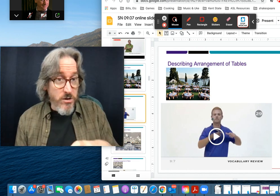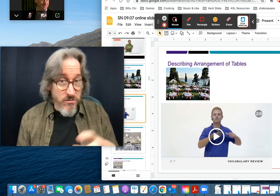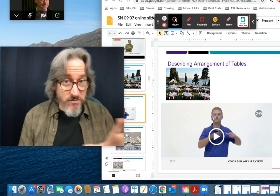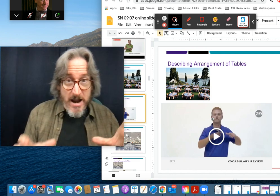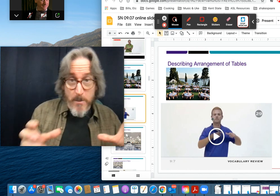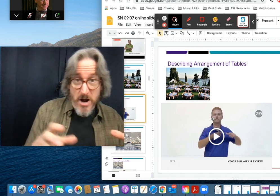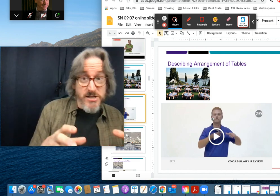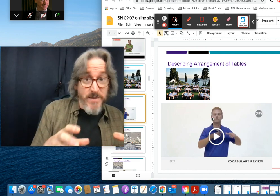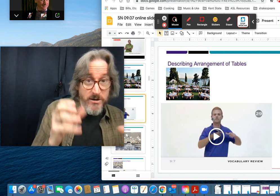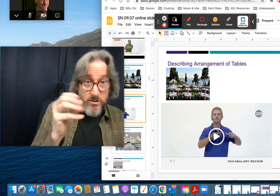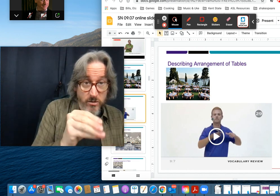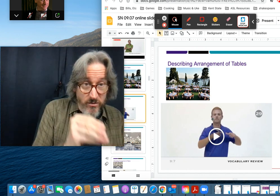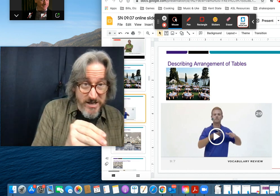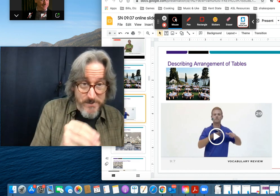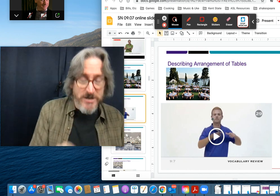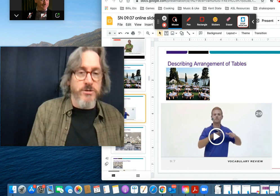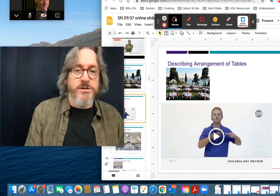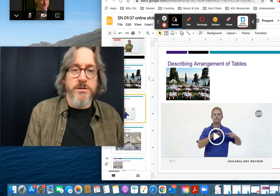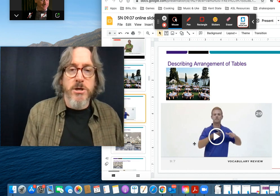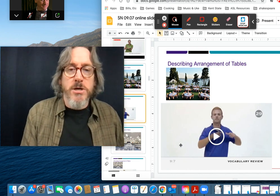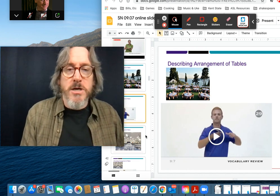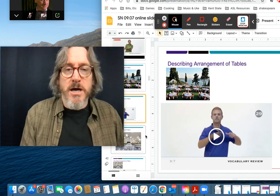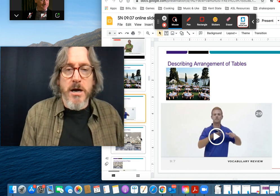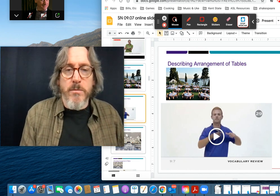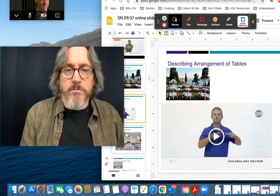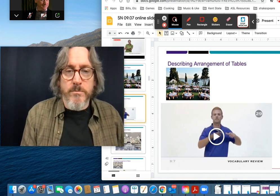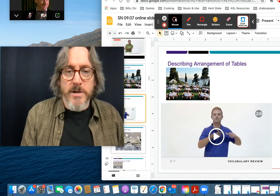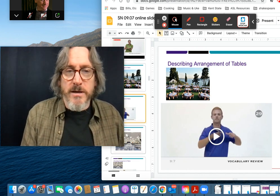review that approximate these pictures.